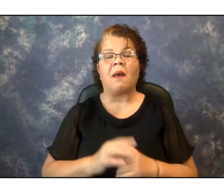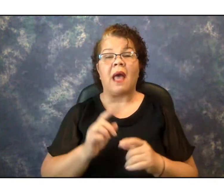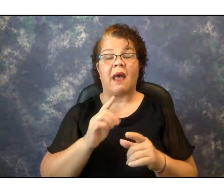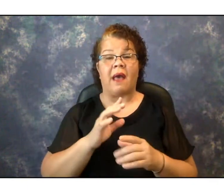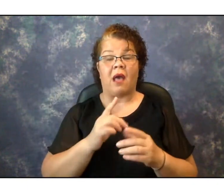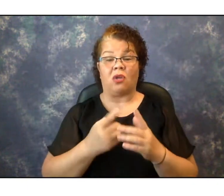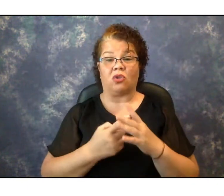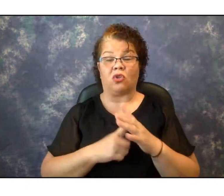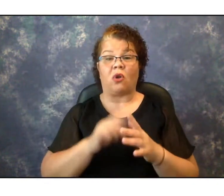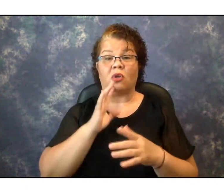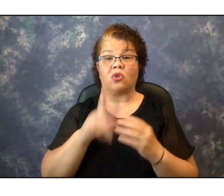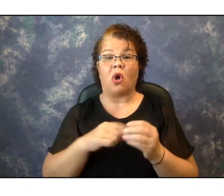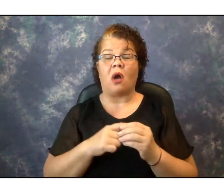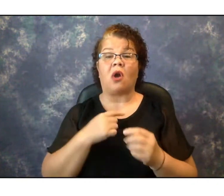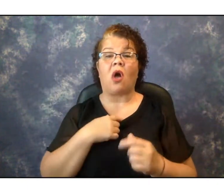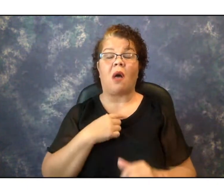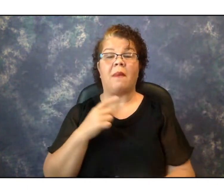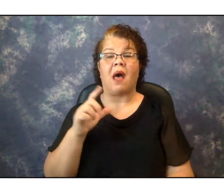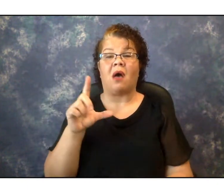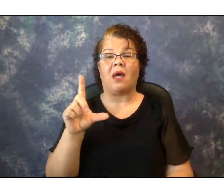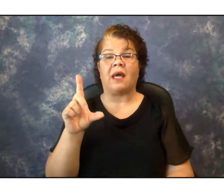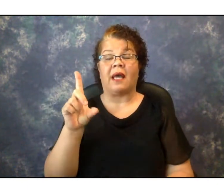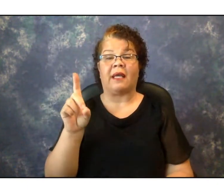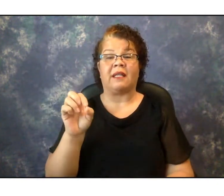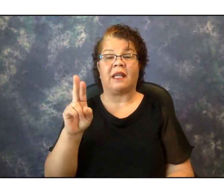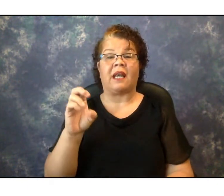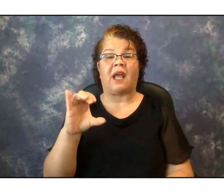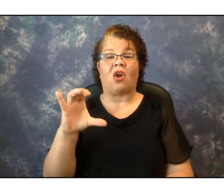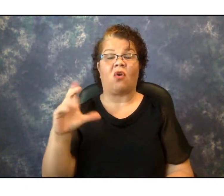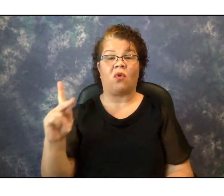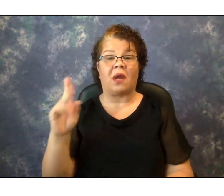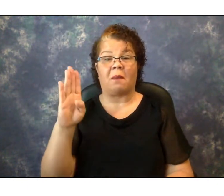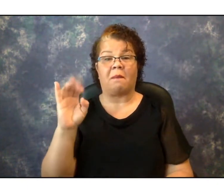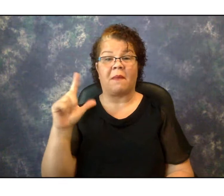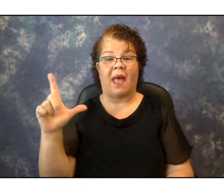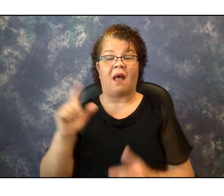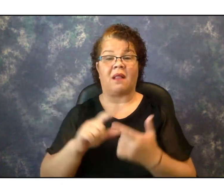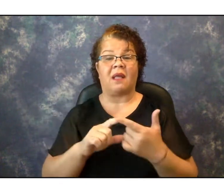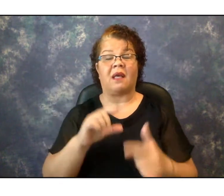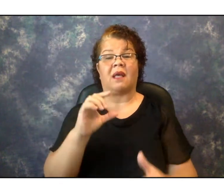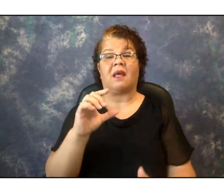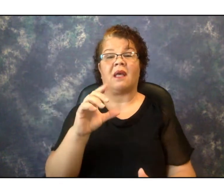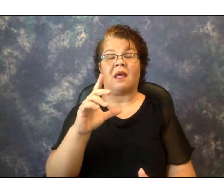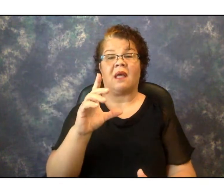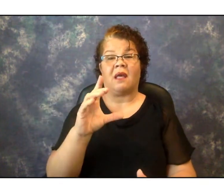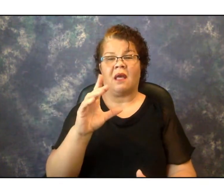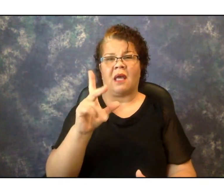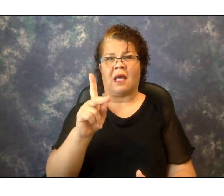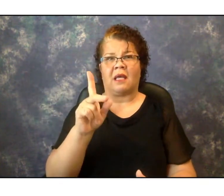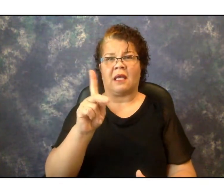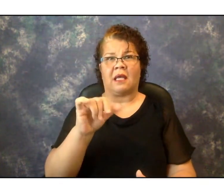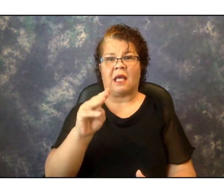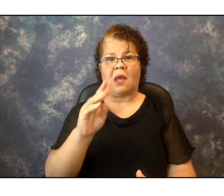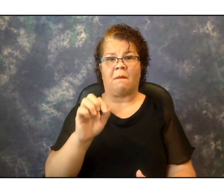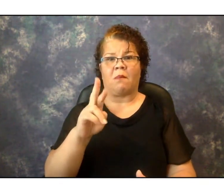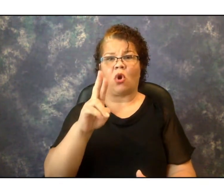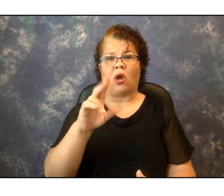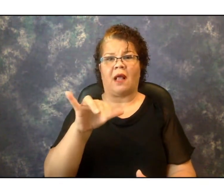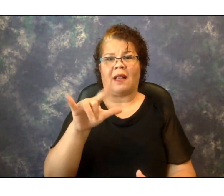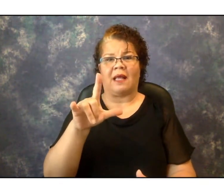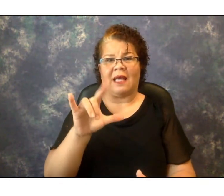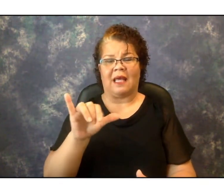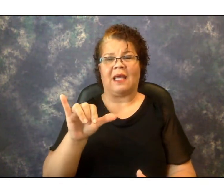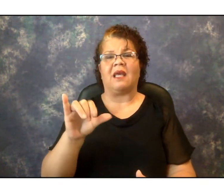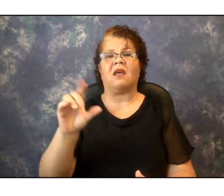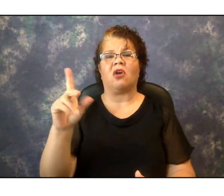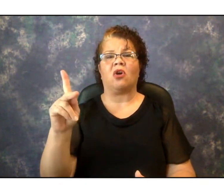and Kimberly Crenshaw, comes out of a legal term. Right. And so we start there. I give them a sense of what